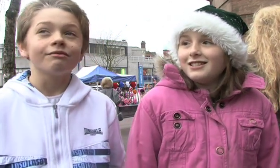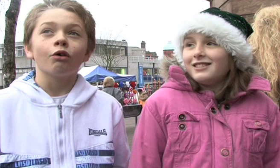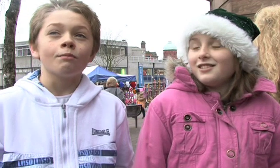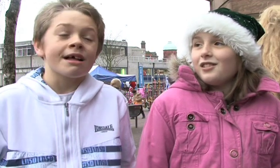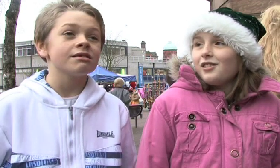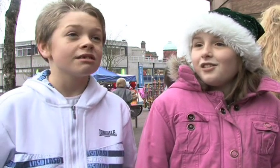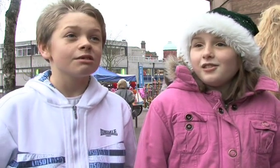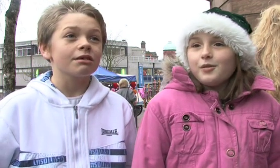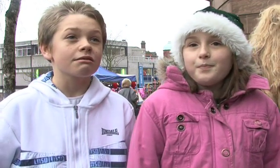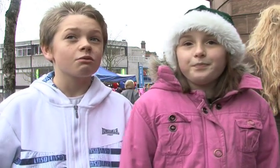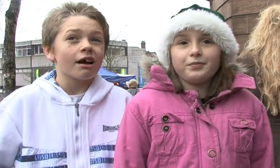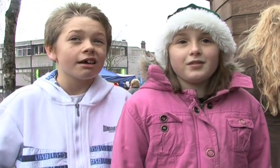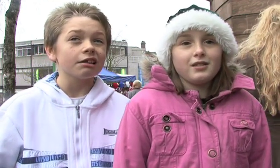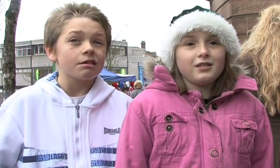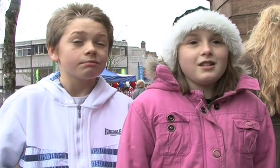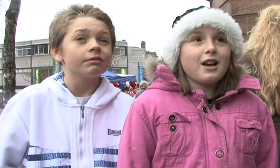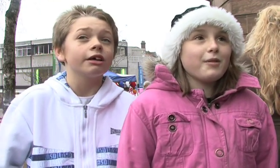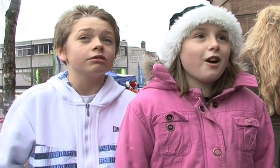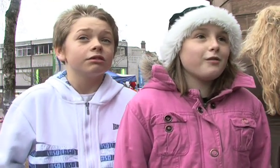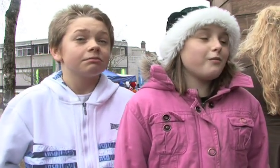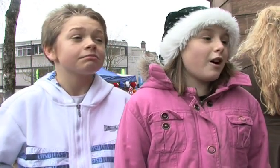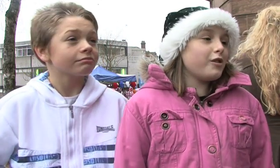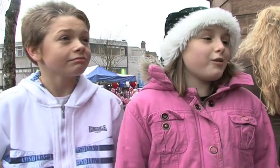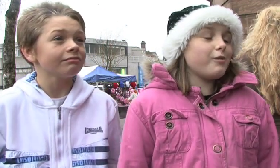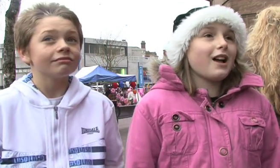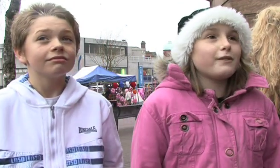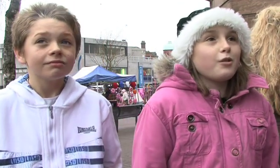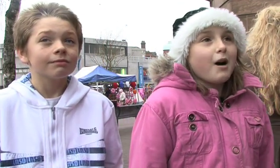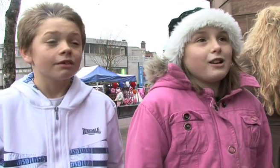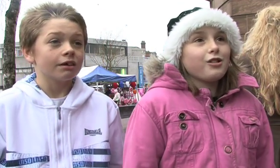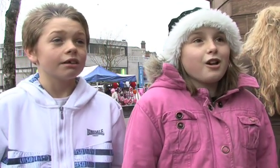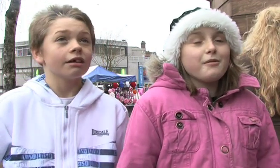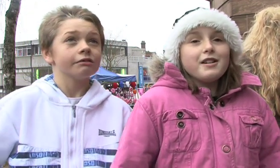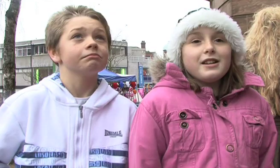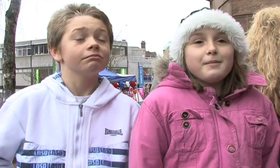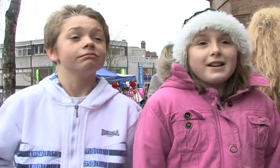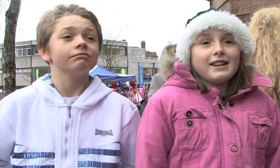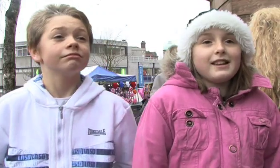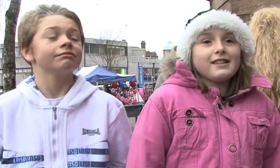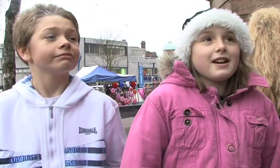all meant it was quite easy. Yeah, we got used to it after a while so it made it easier.